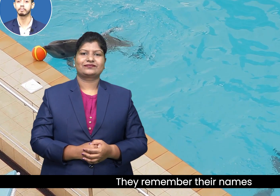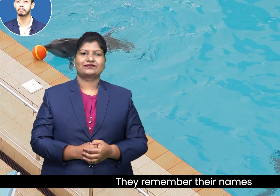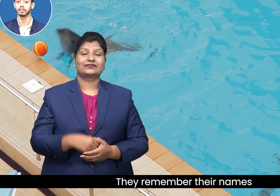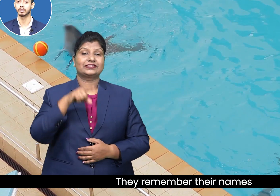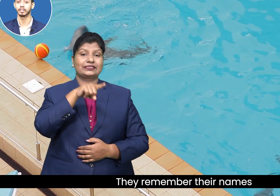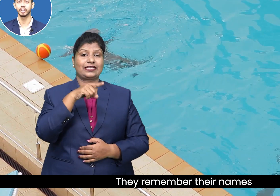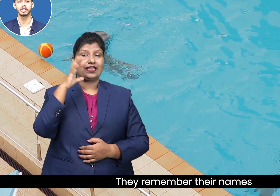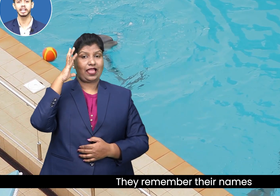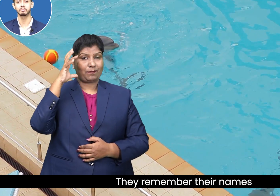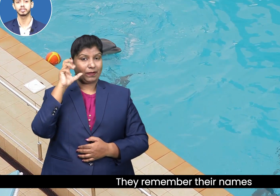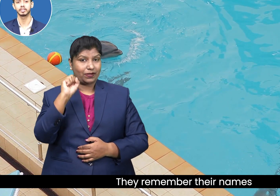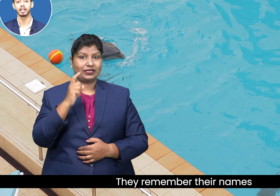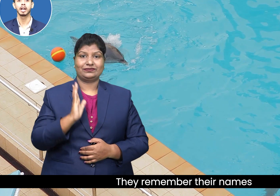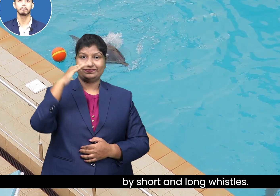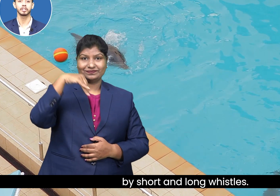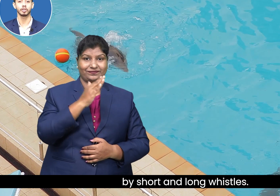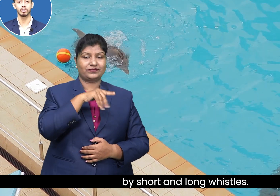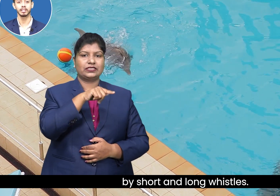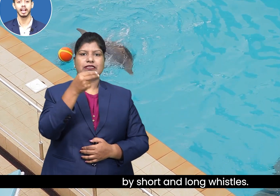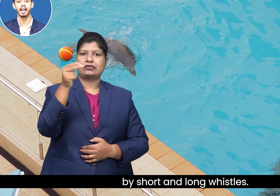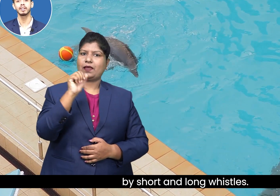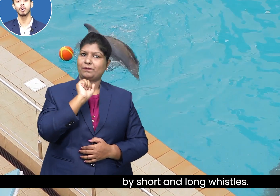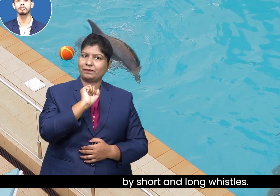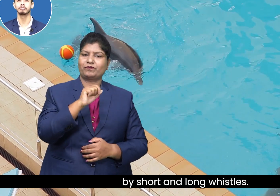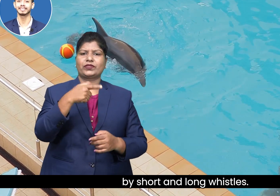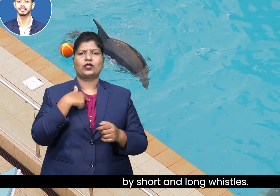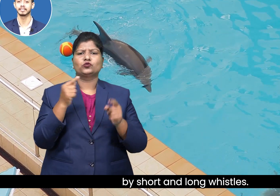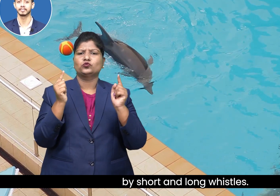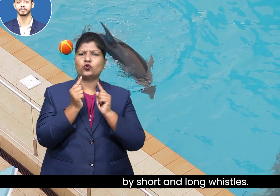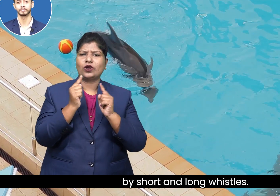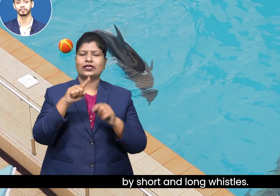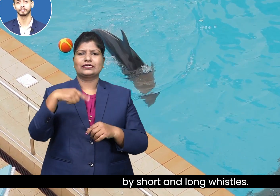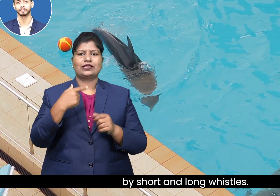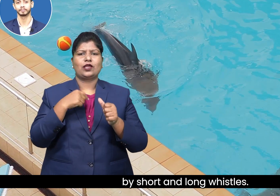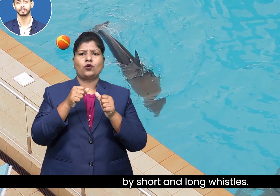They remember their names by short and long whistles.